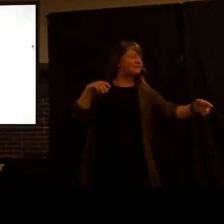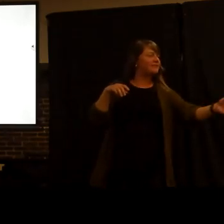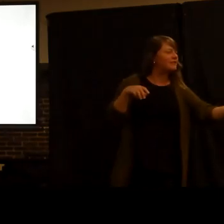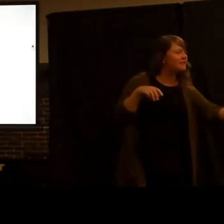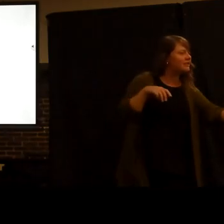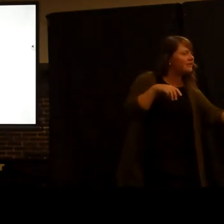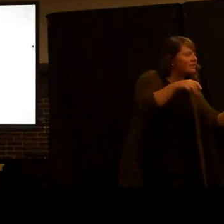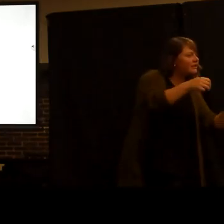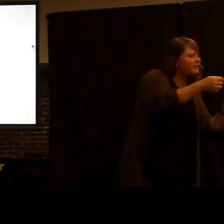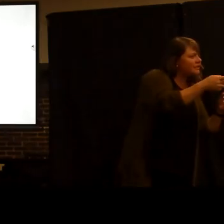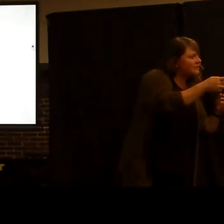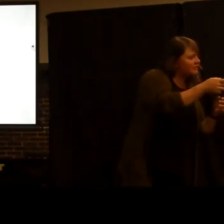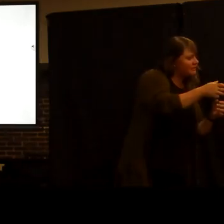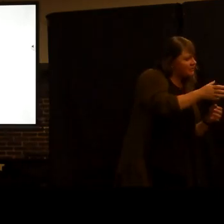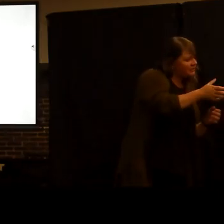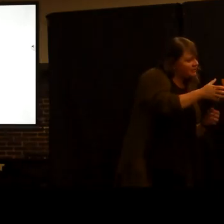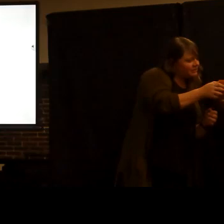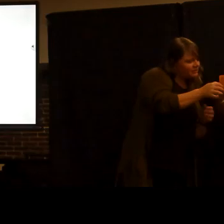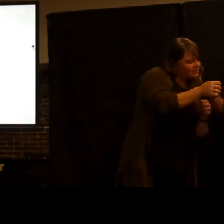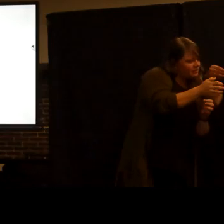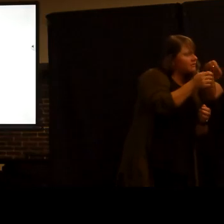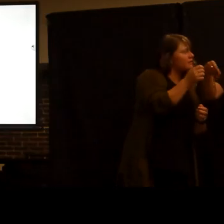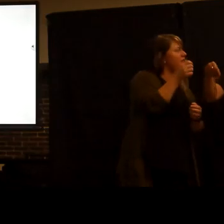in my notes.